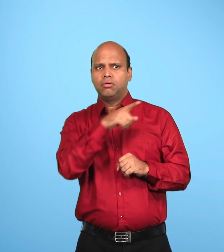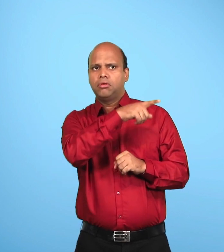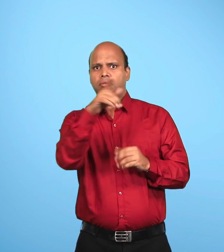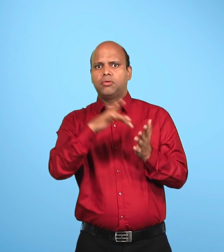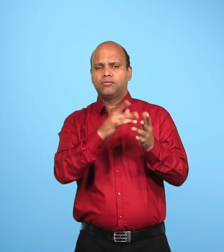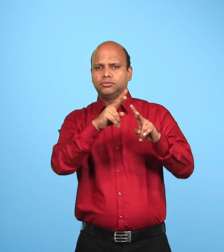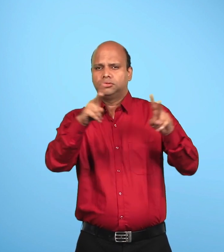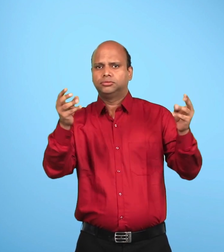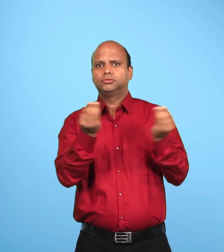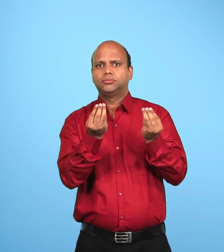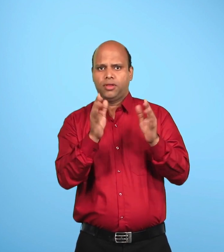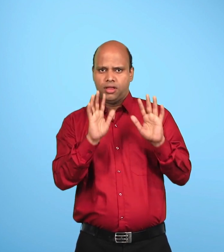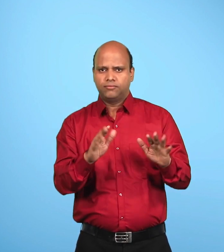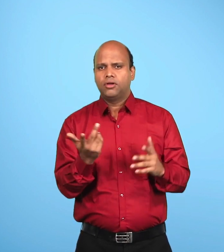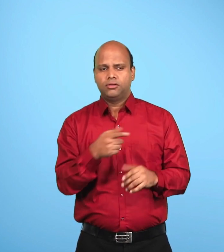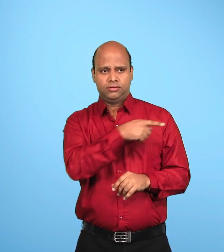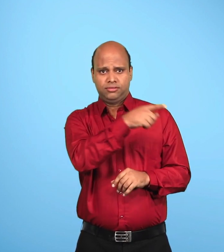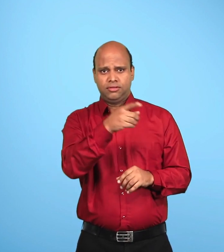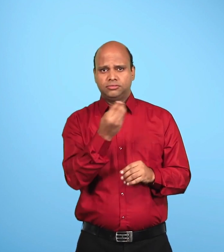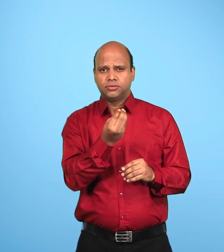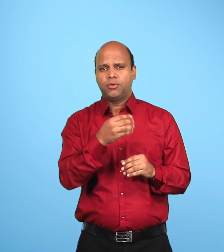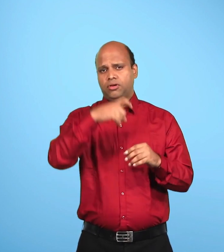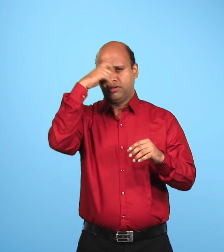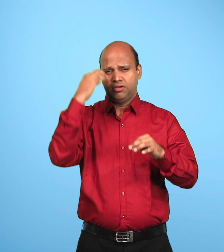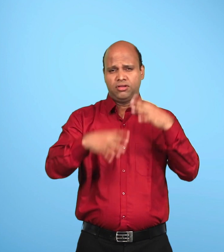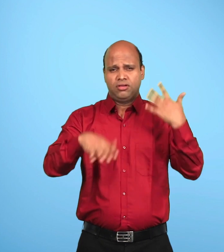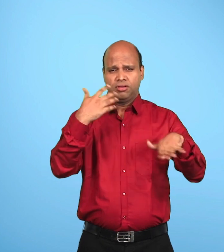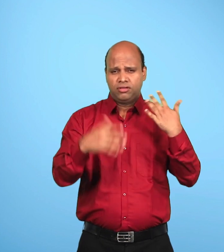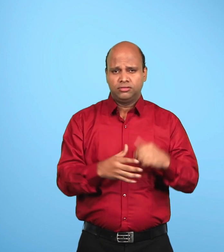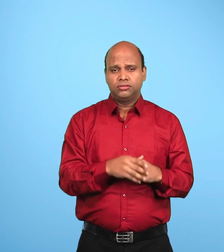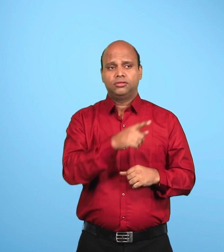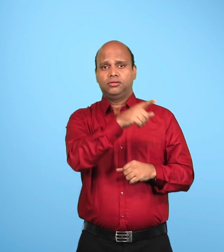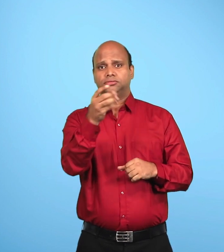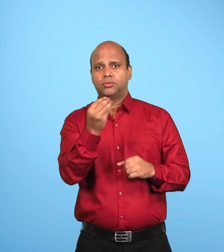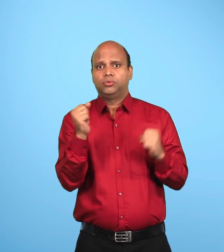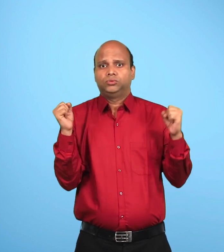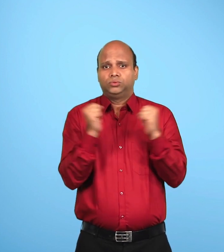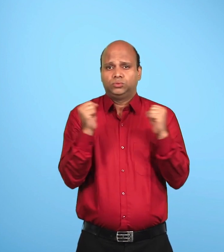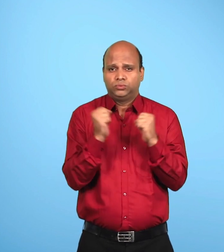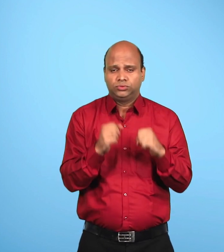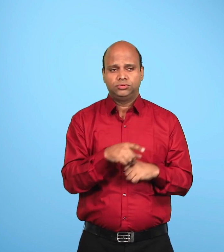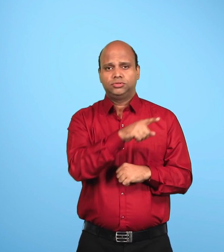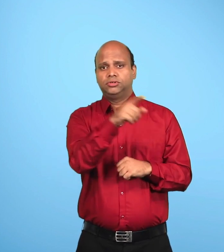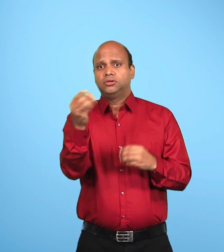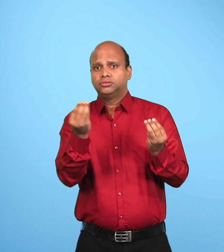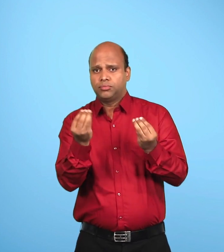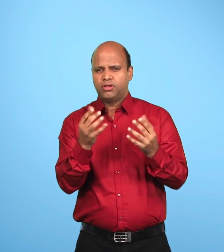All these places were so different from one another. Some very cold, some very hot and dry, and